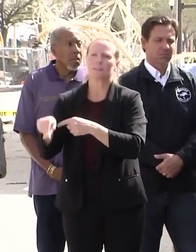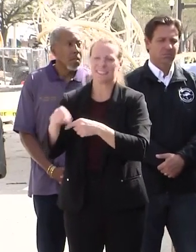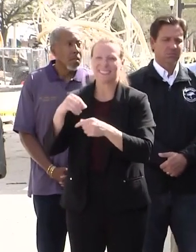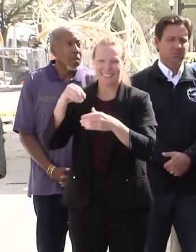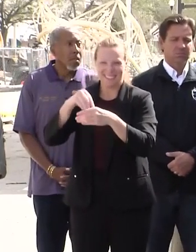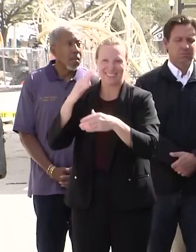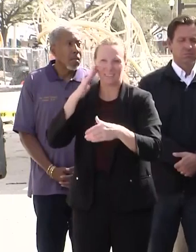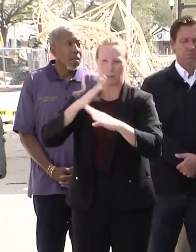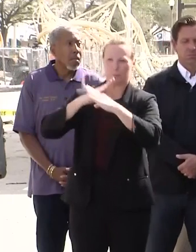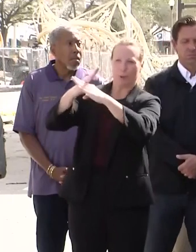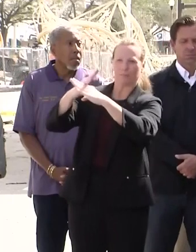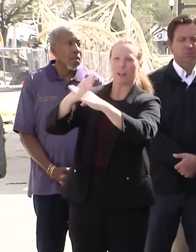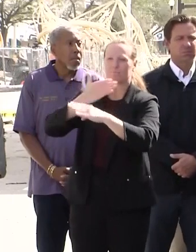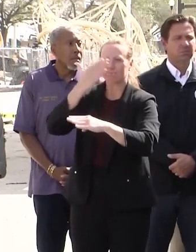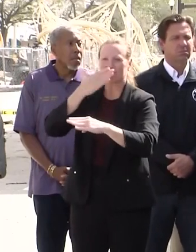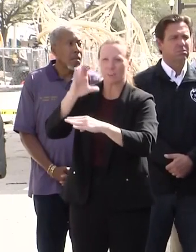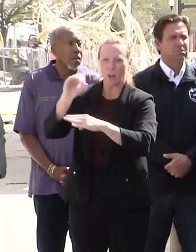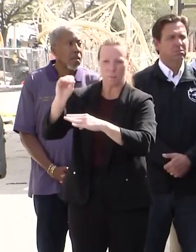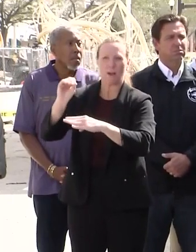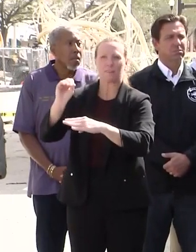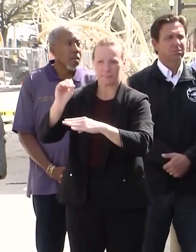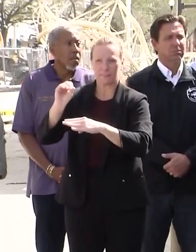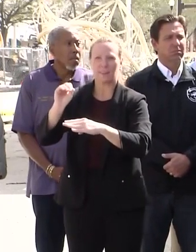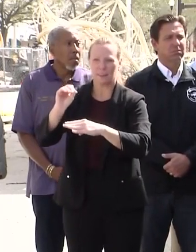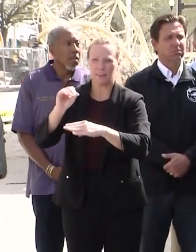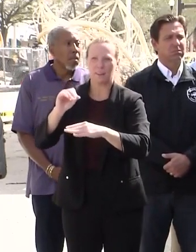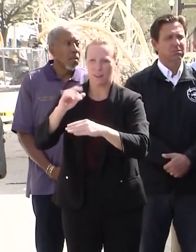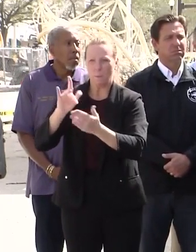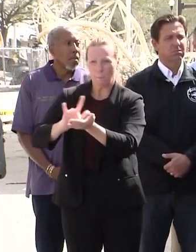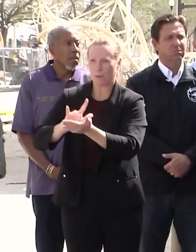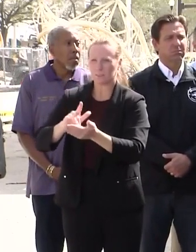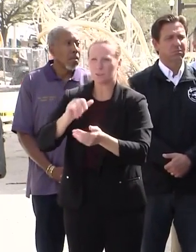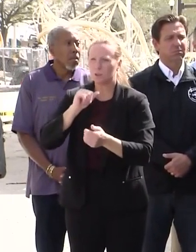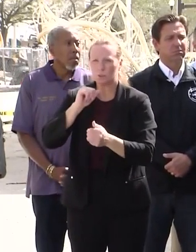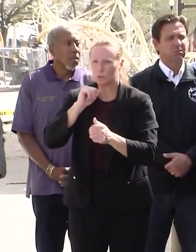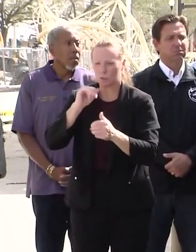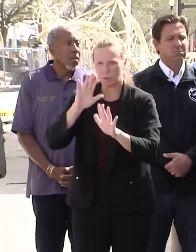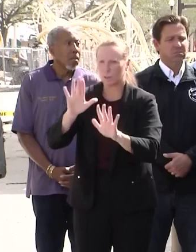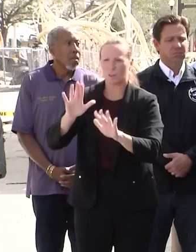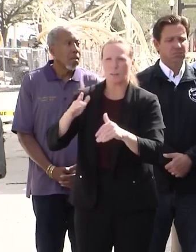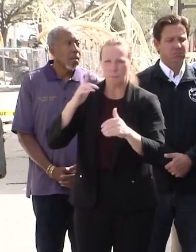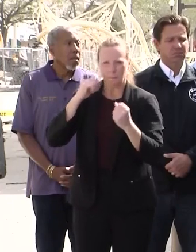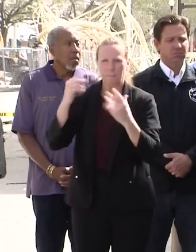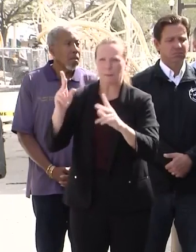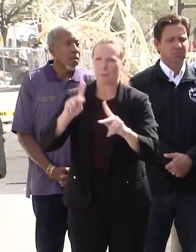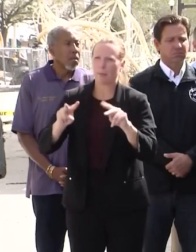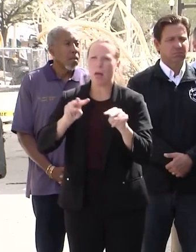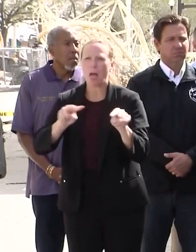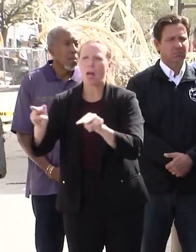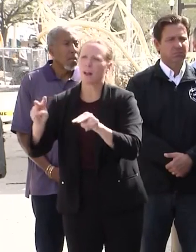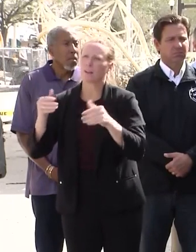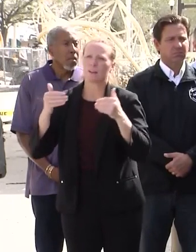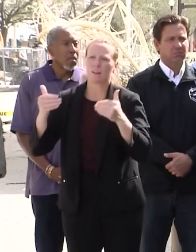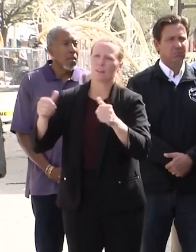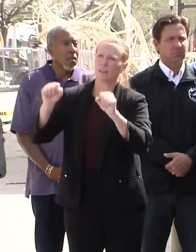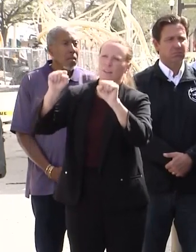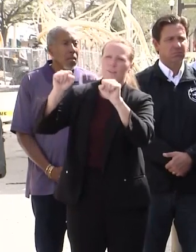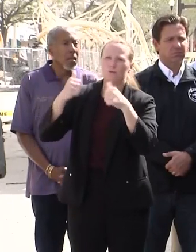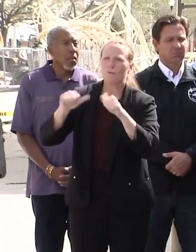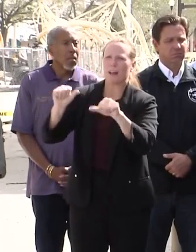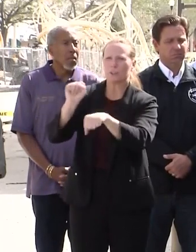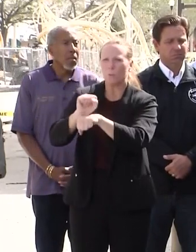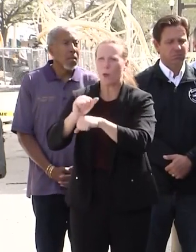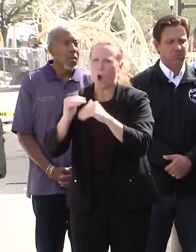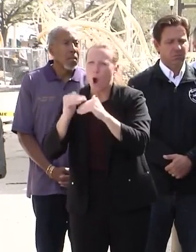poisoning. Don't disaster sightsee. We have a lot of people that are out here doing great work. Well over